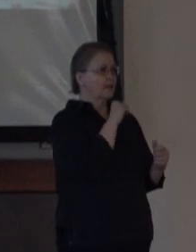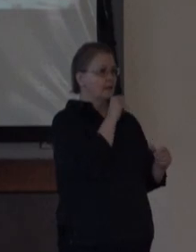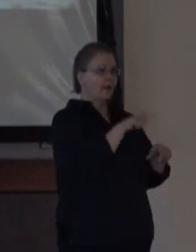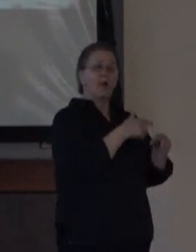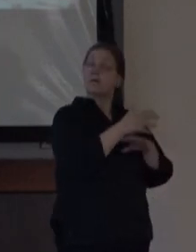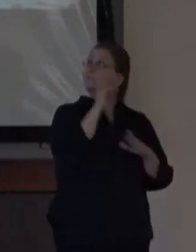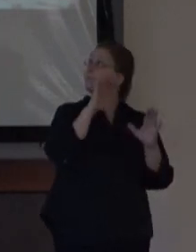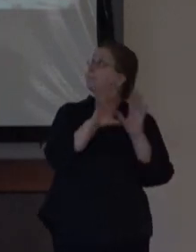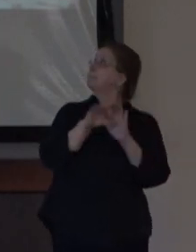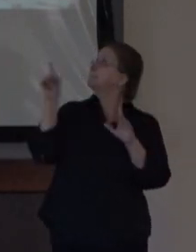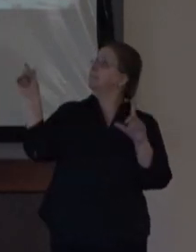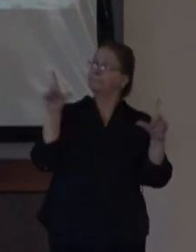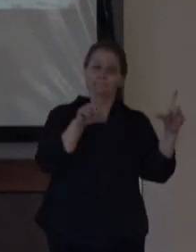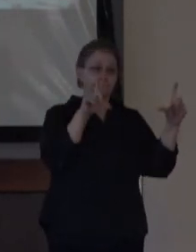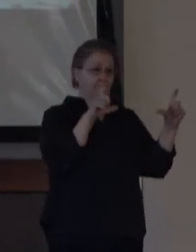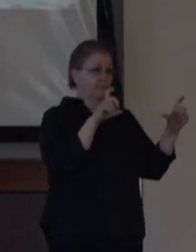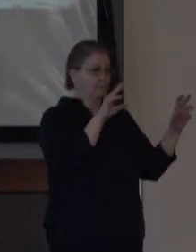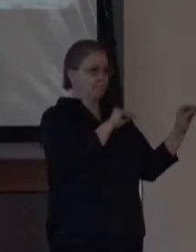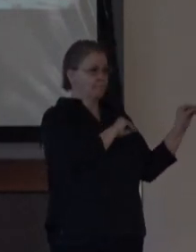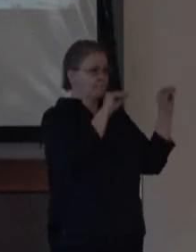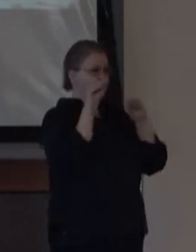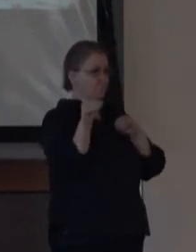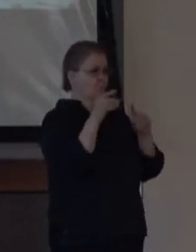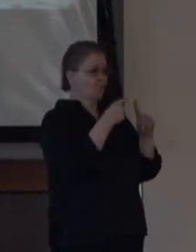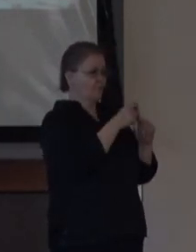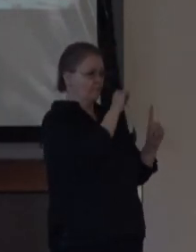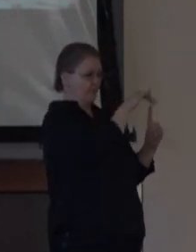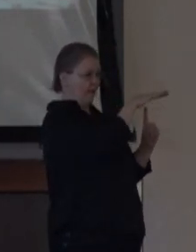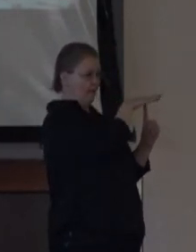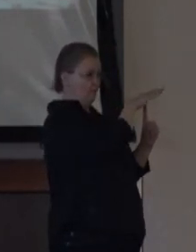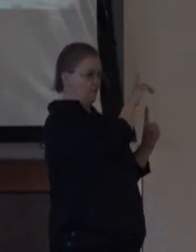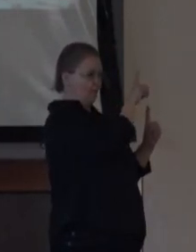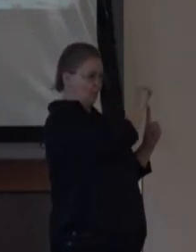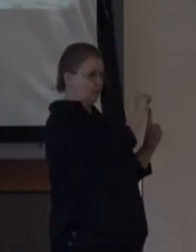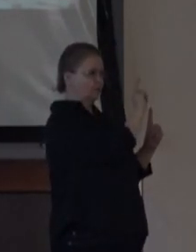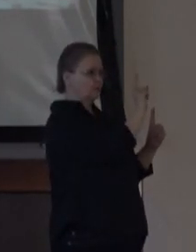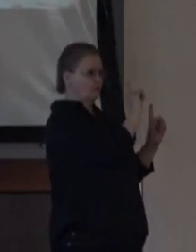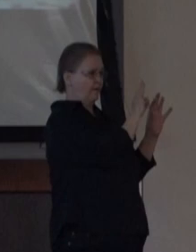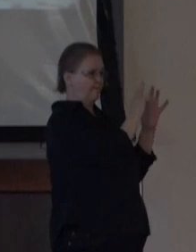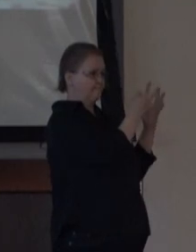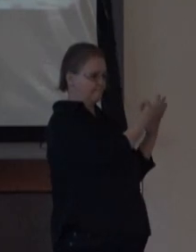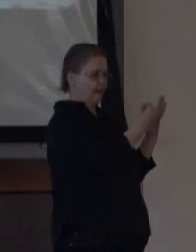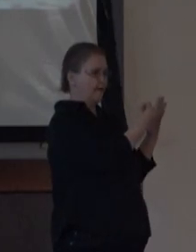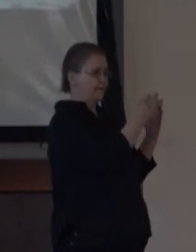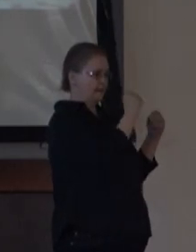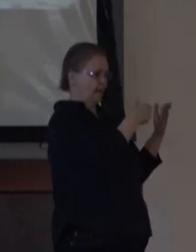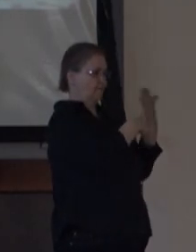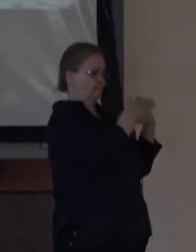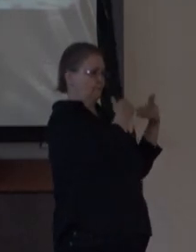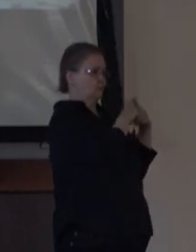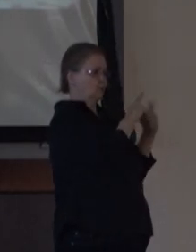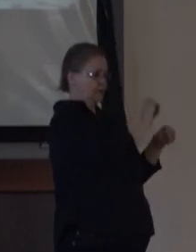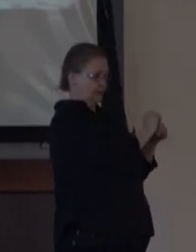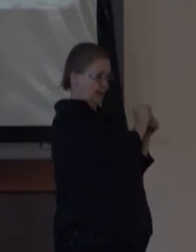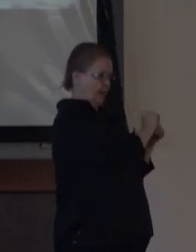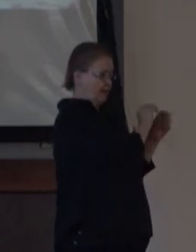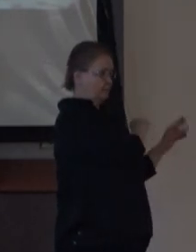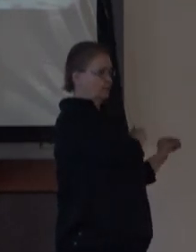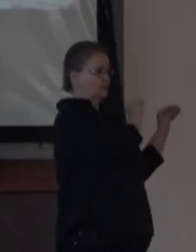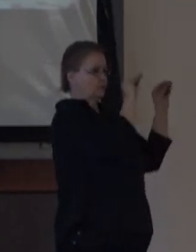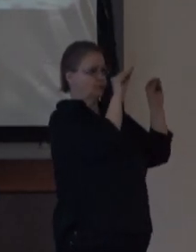taken, my parents moved me and my sister from that part of Louisiana where our family roots can be traced back to slavery and moved us